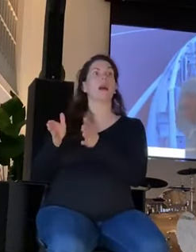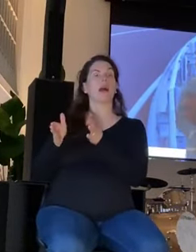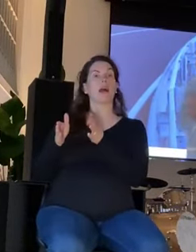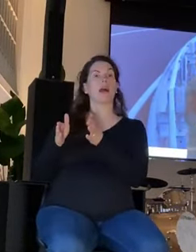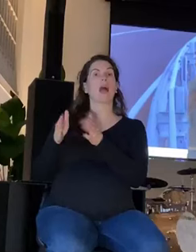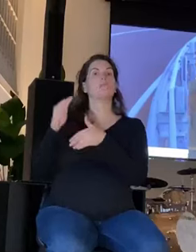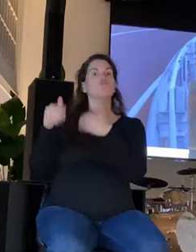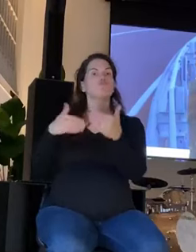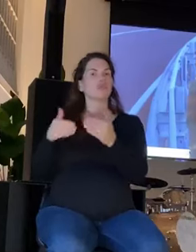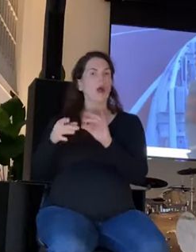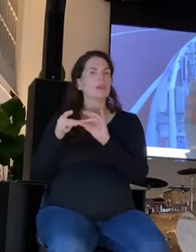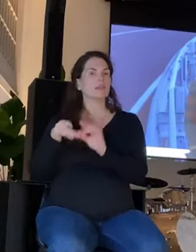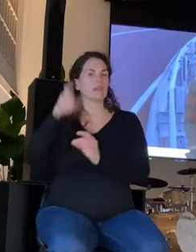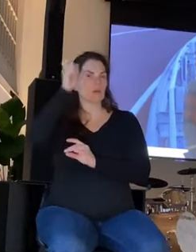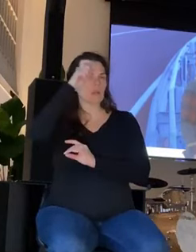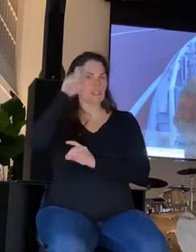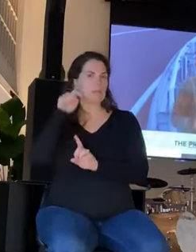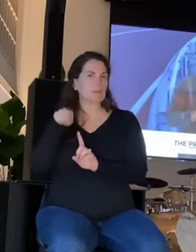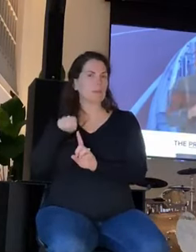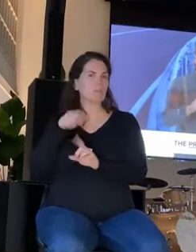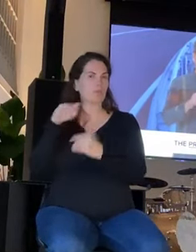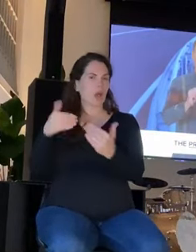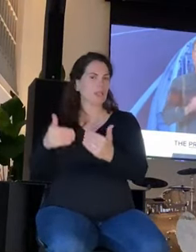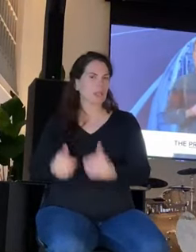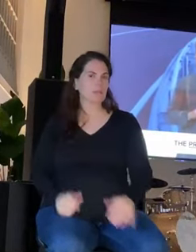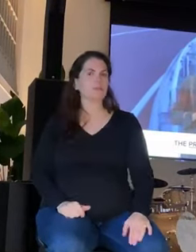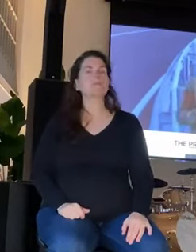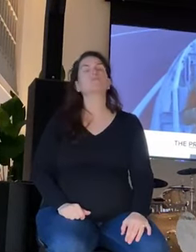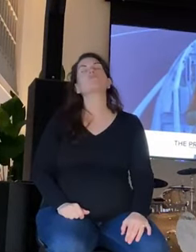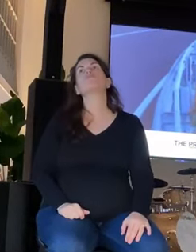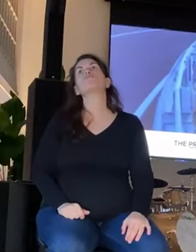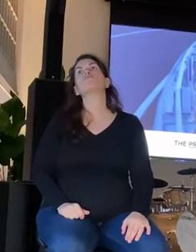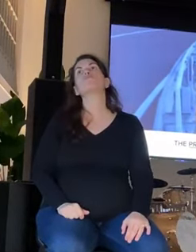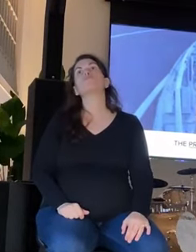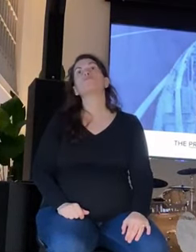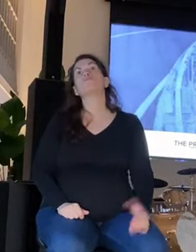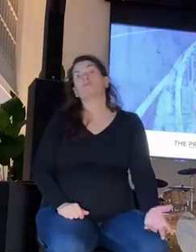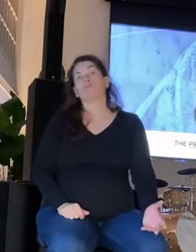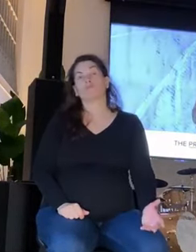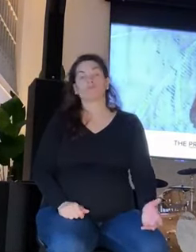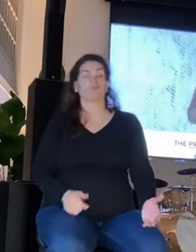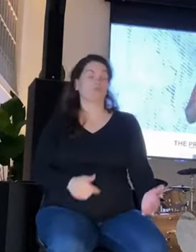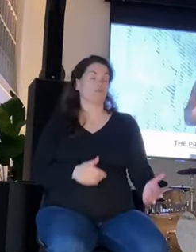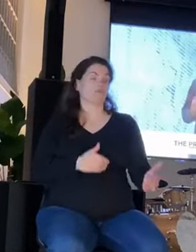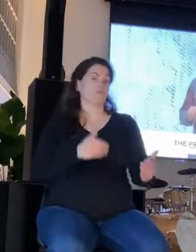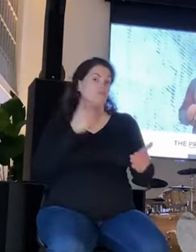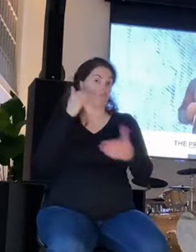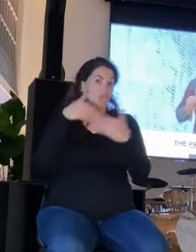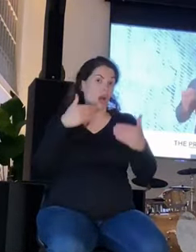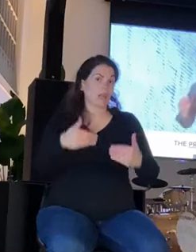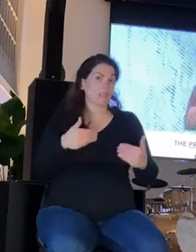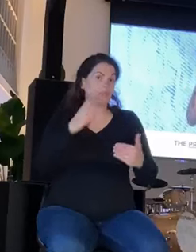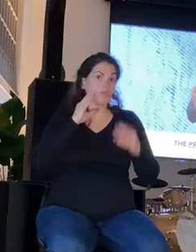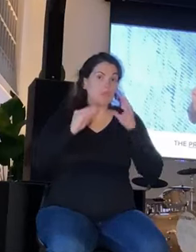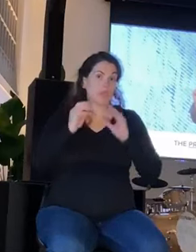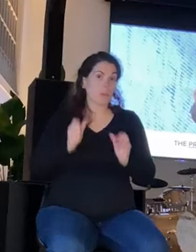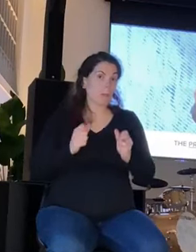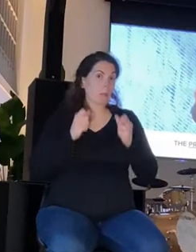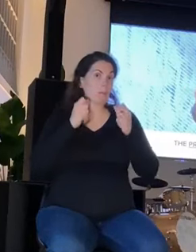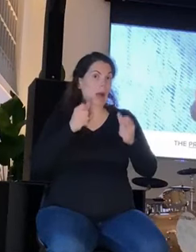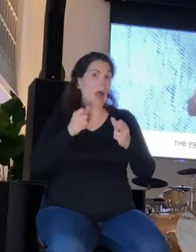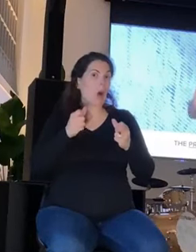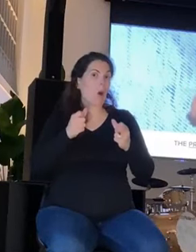is the process of wisdom. There's power in process. The process of